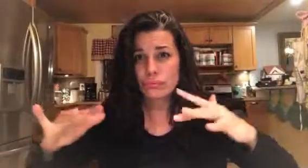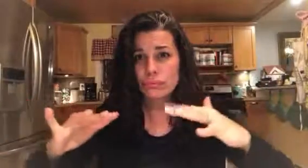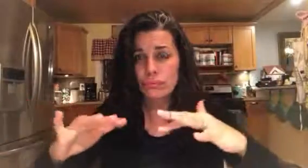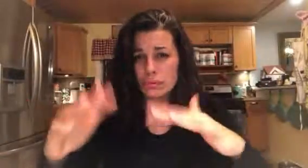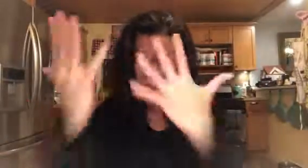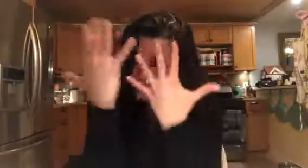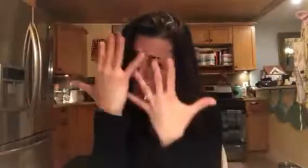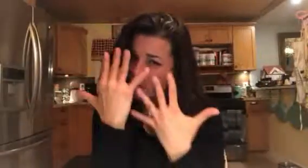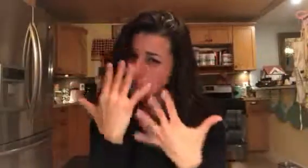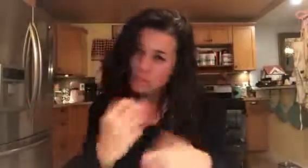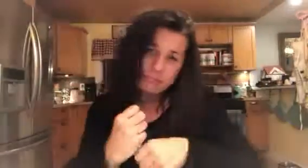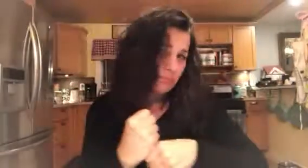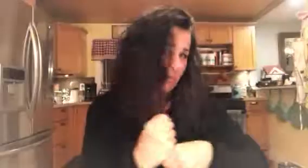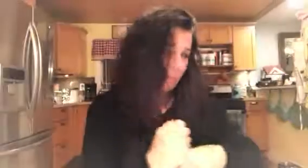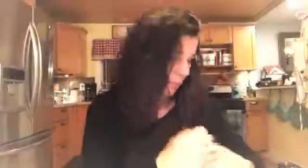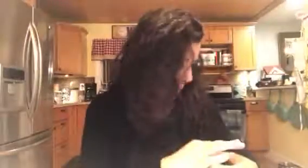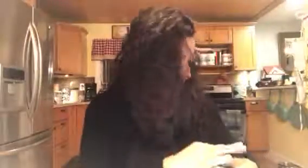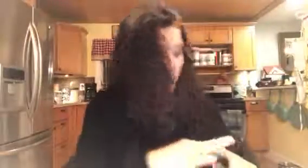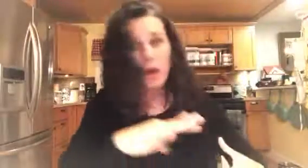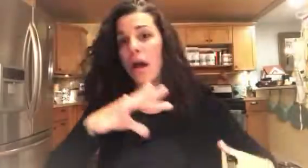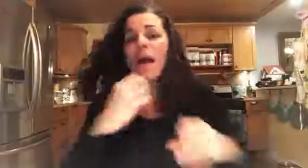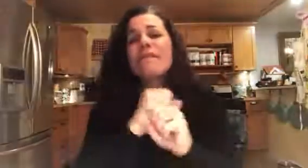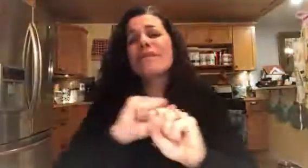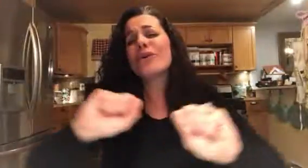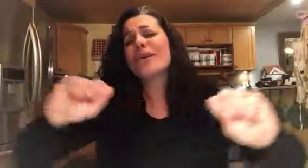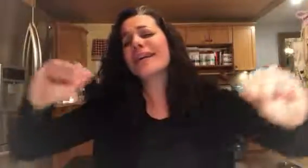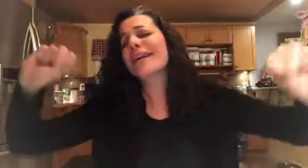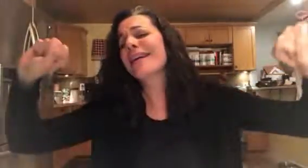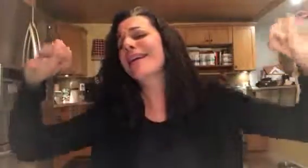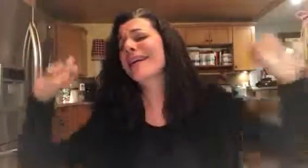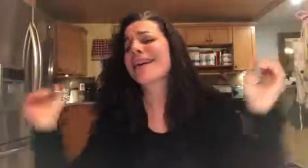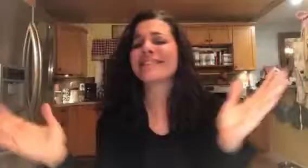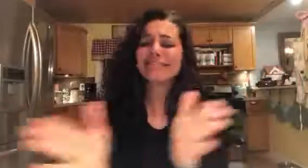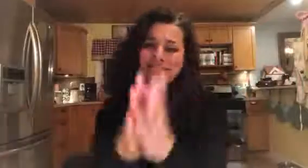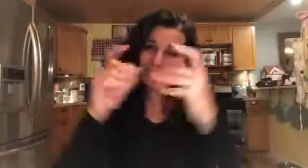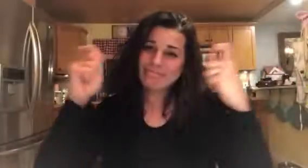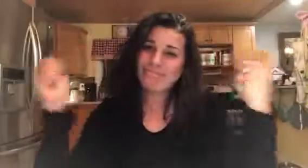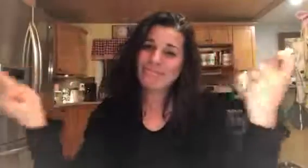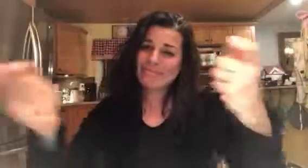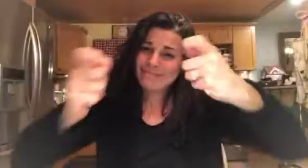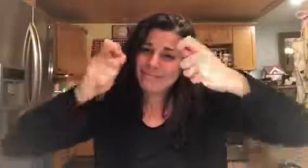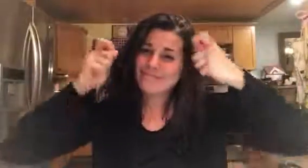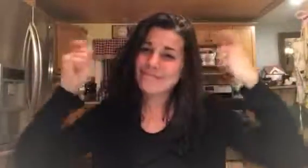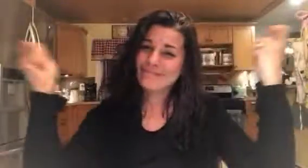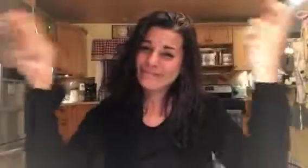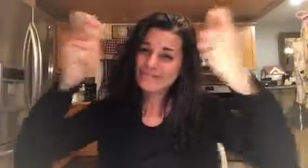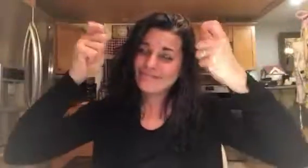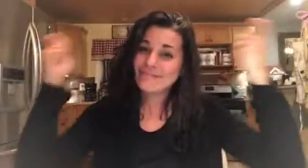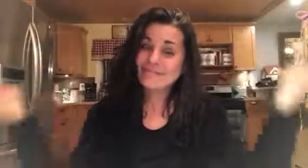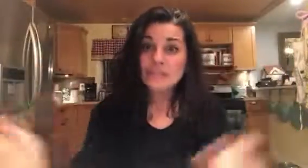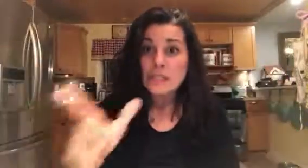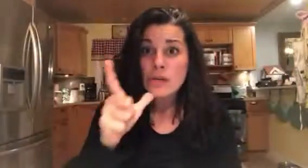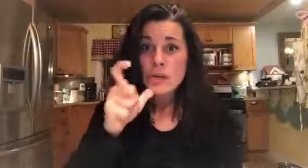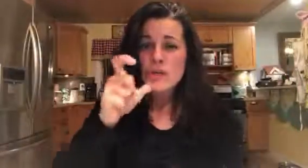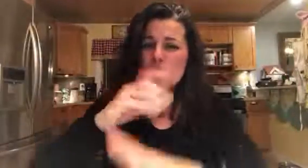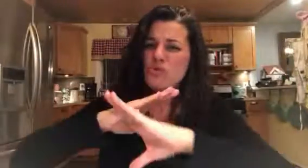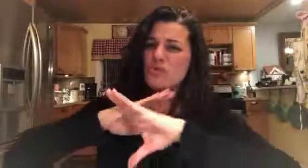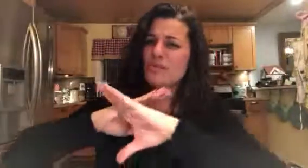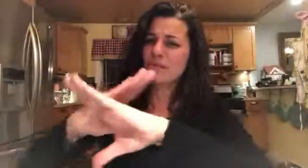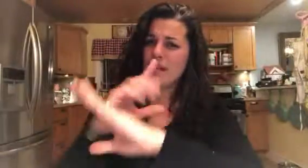And every chain will break. His broken hearts declare His praise. But who can